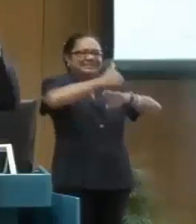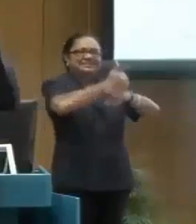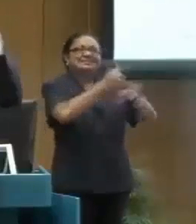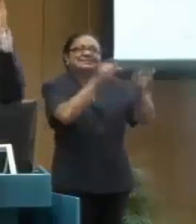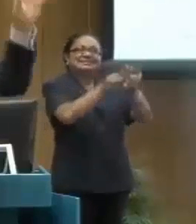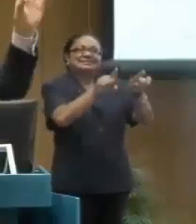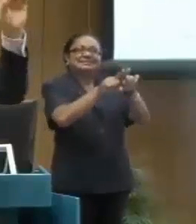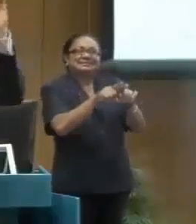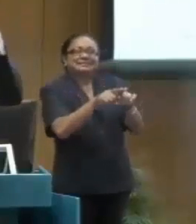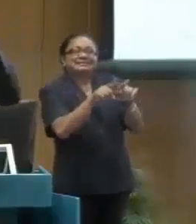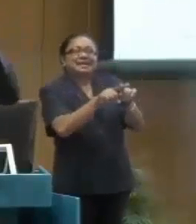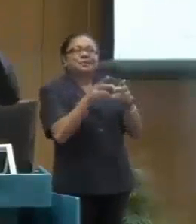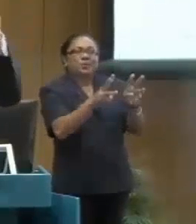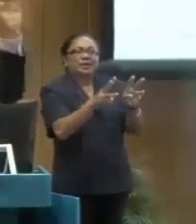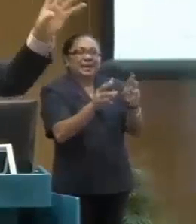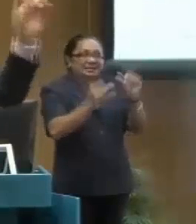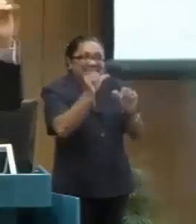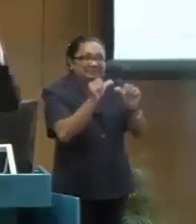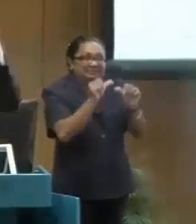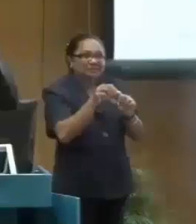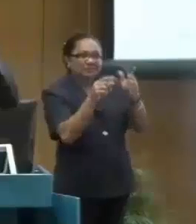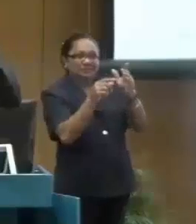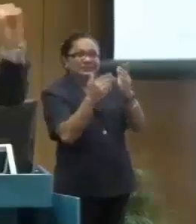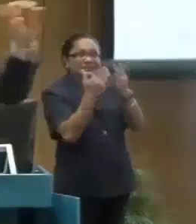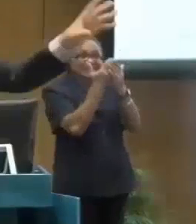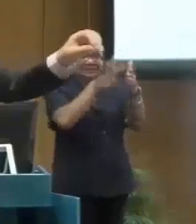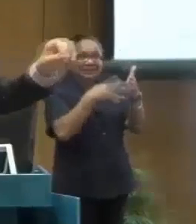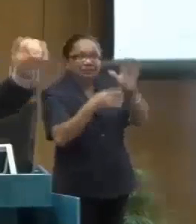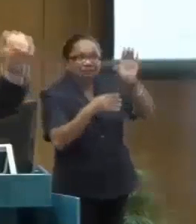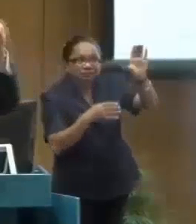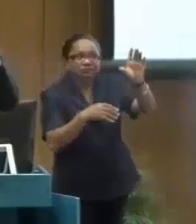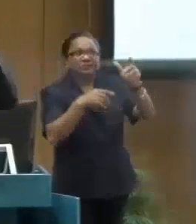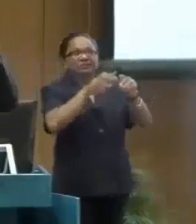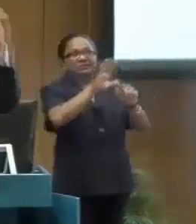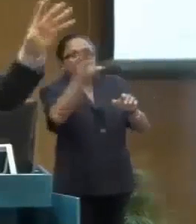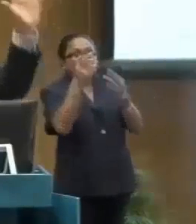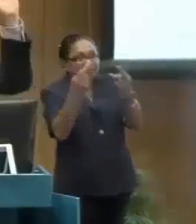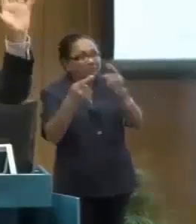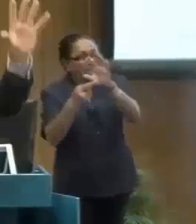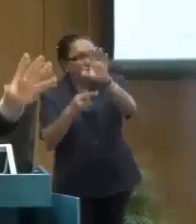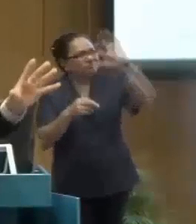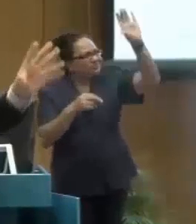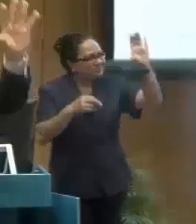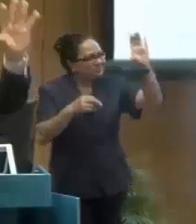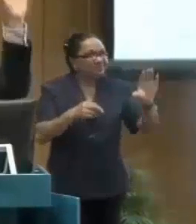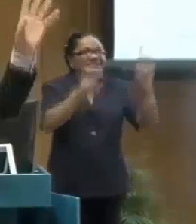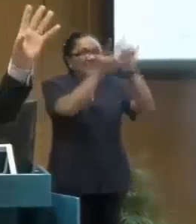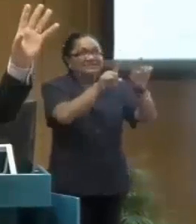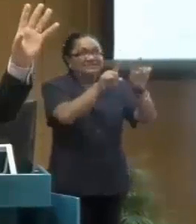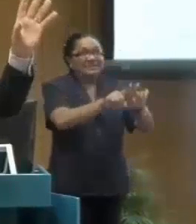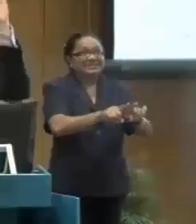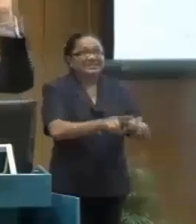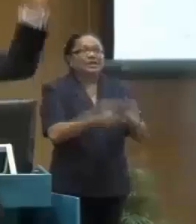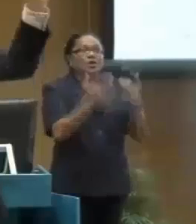in terms of the assessments there. Here's the study schedule. Here's the list of resources. Here's the